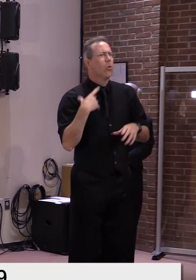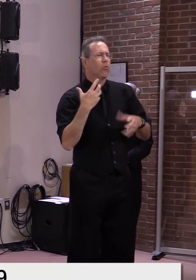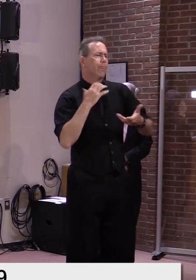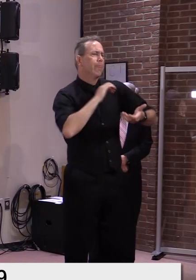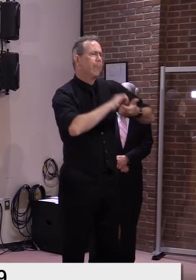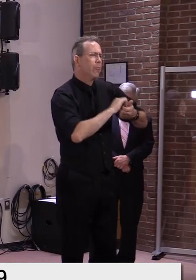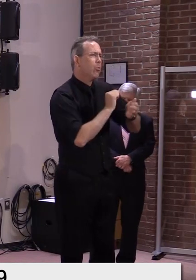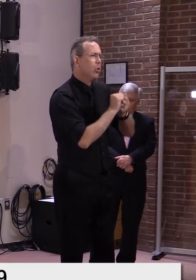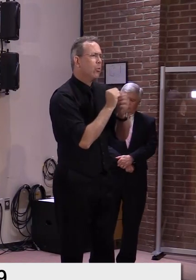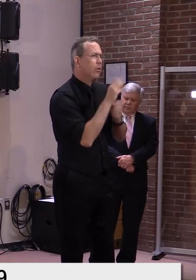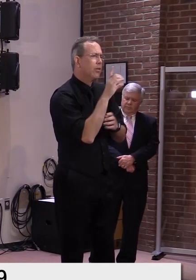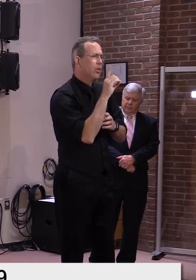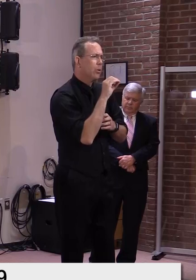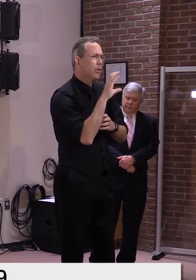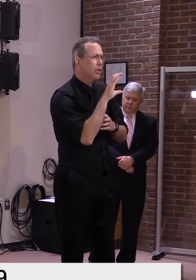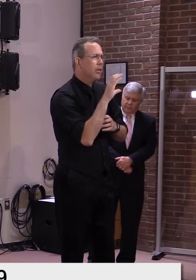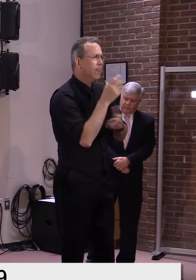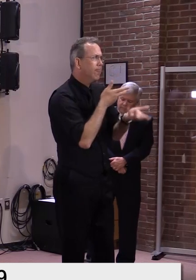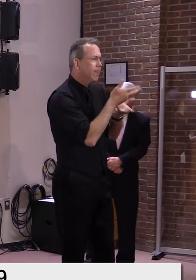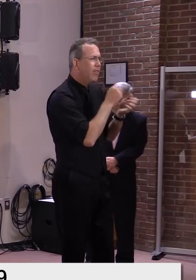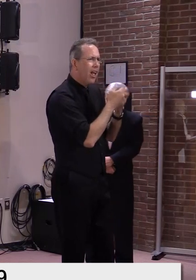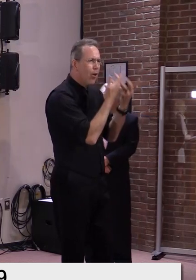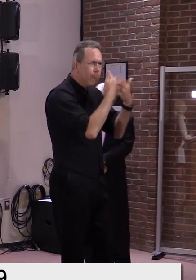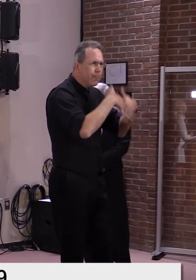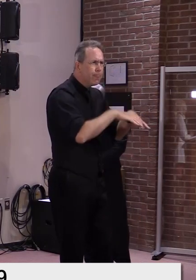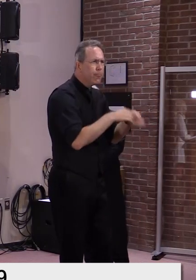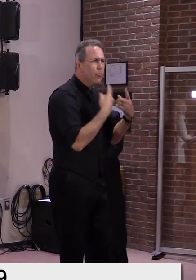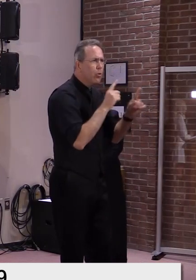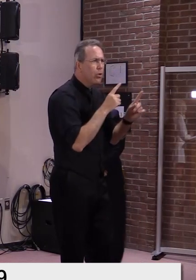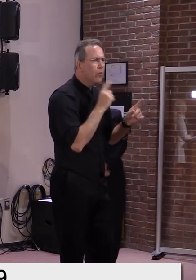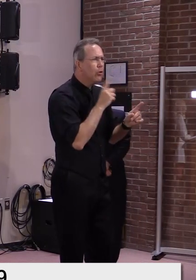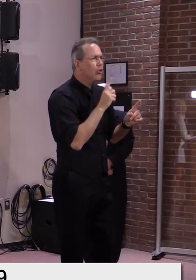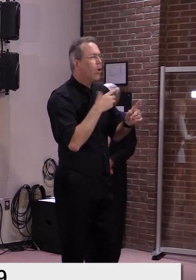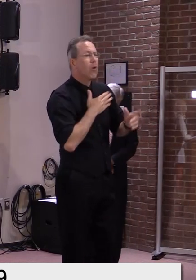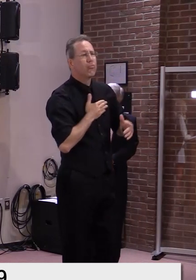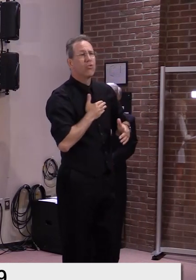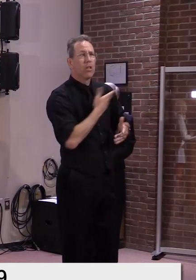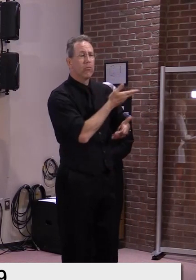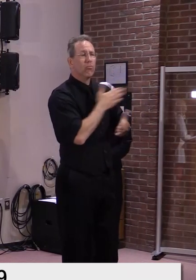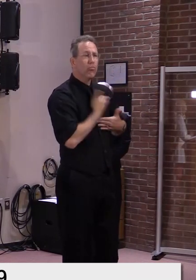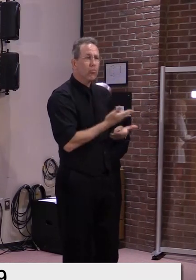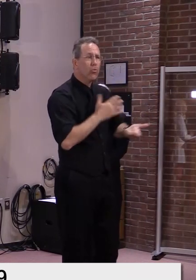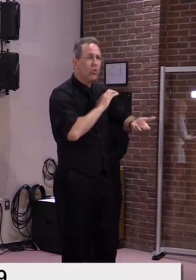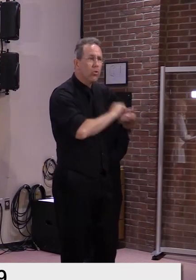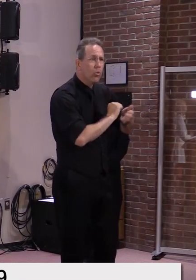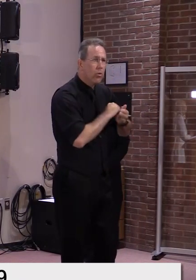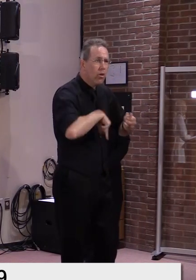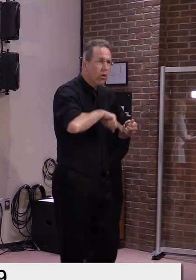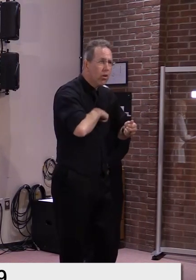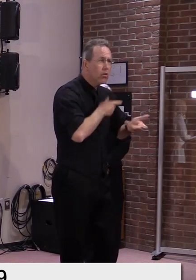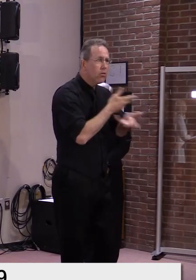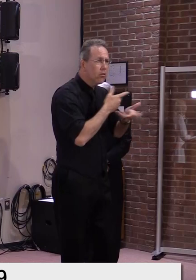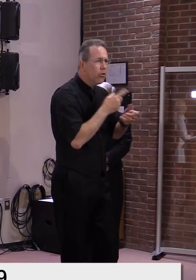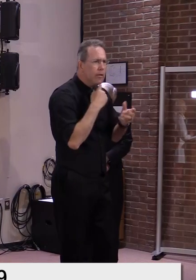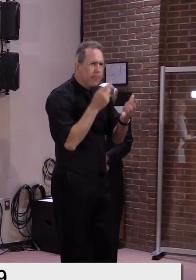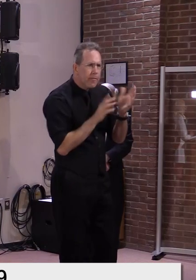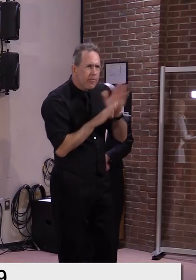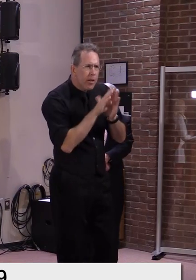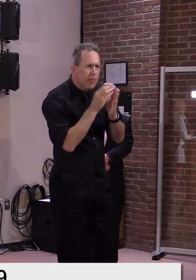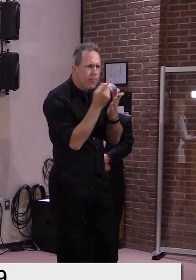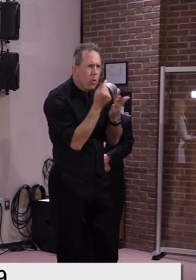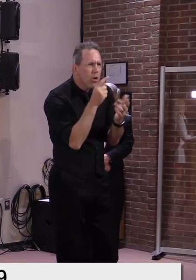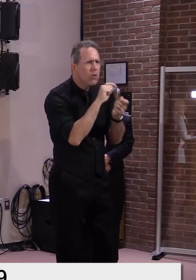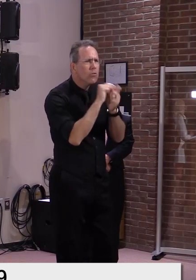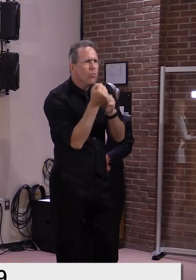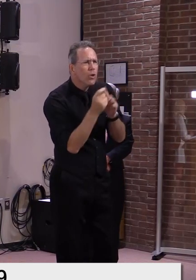facilitates collaboration, coordination, clinical review of specific cases as appropriate. It is certainly something